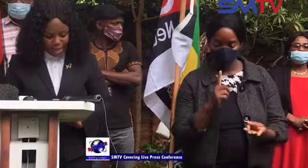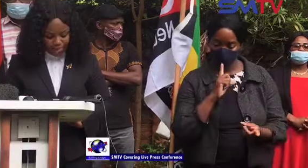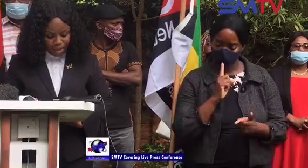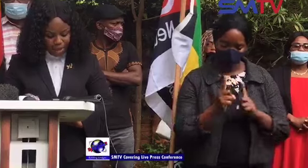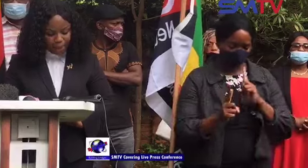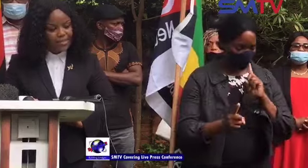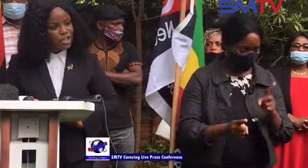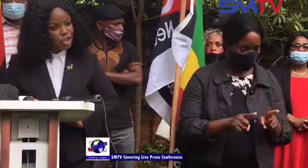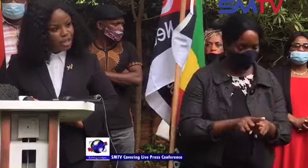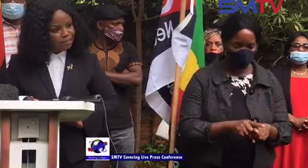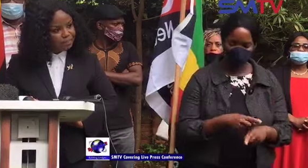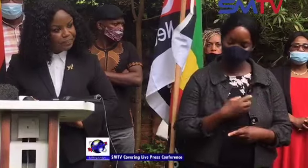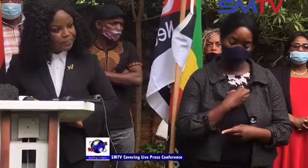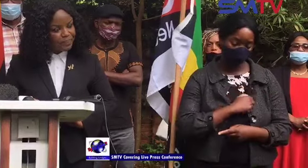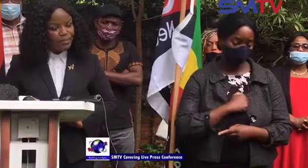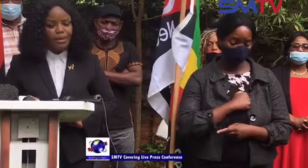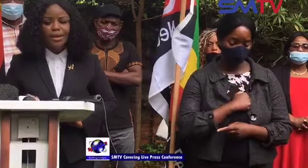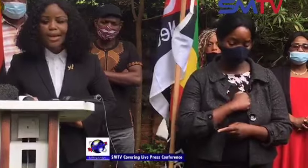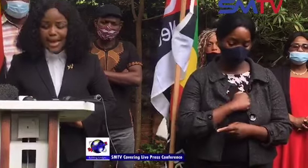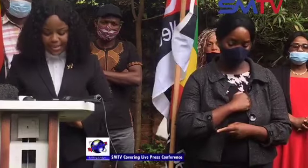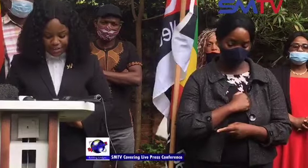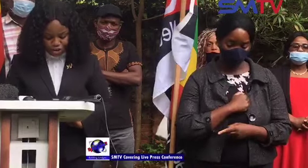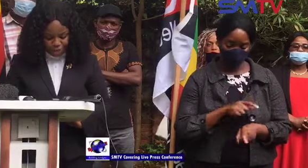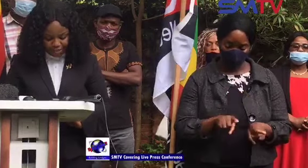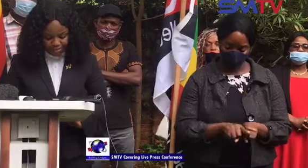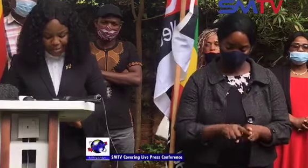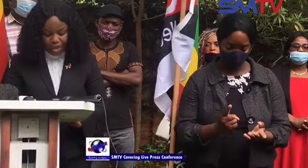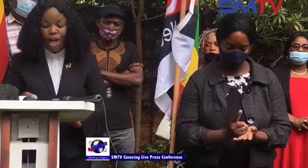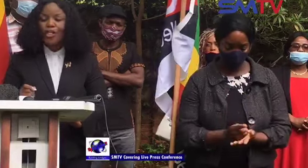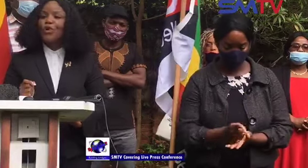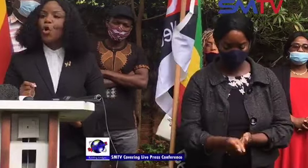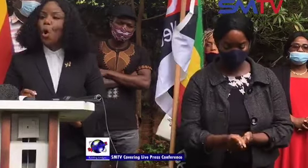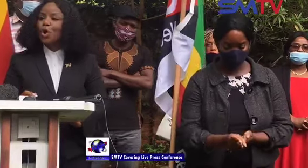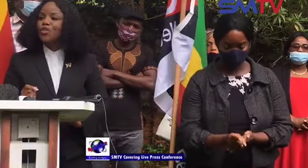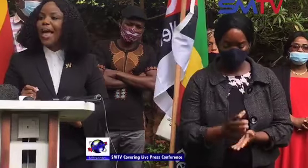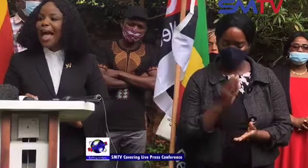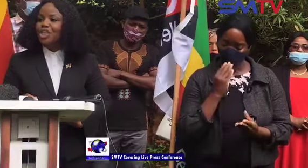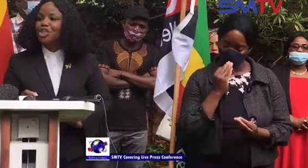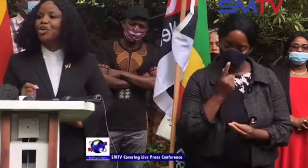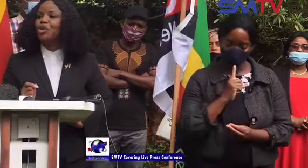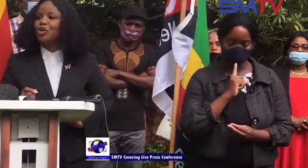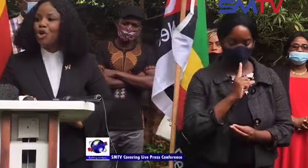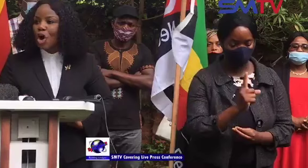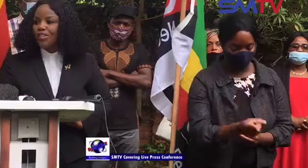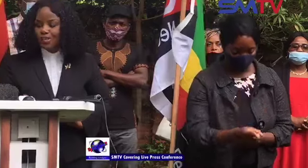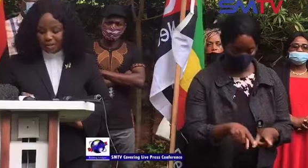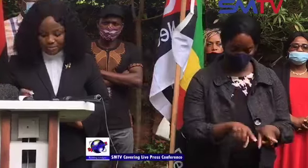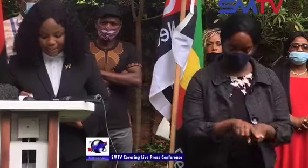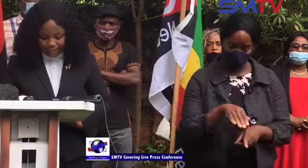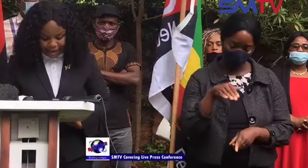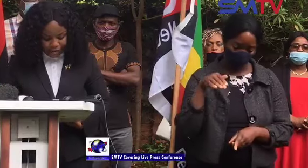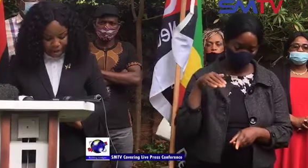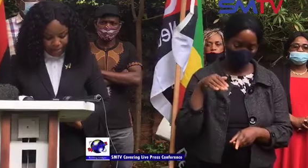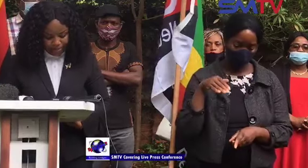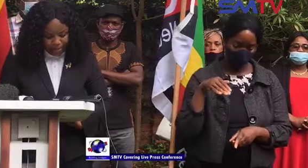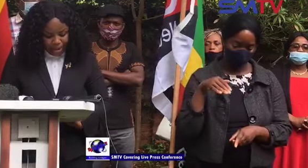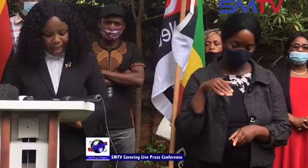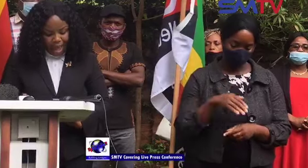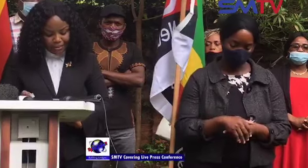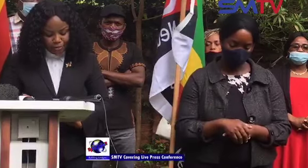the same position. Ladies and gentlemen, the call to action could not be